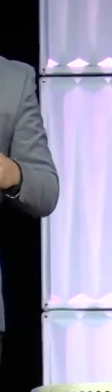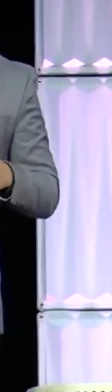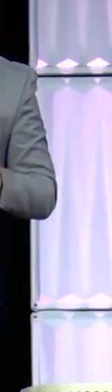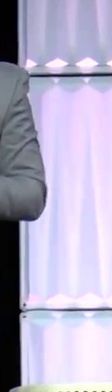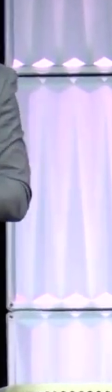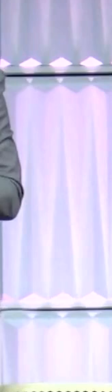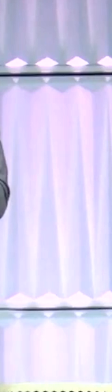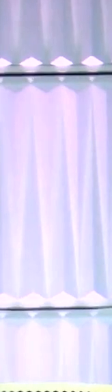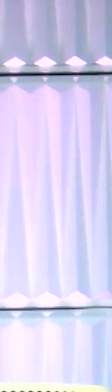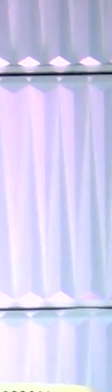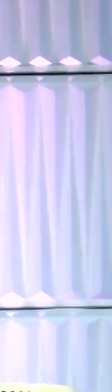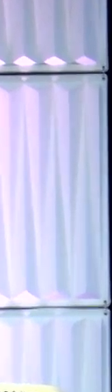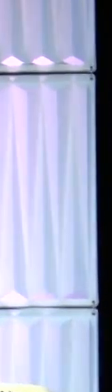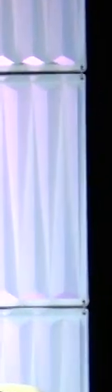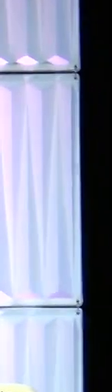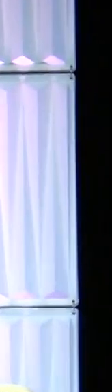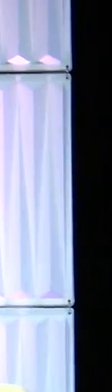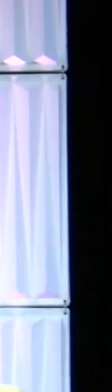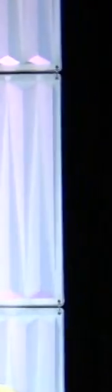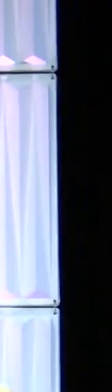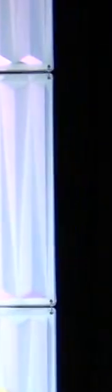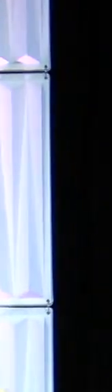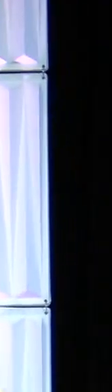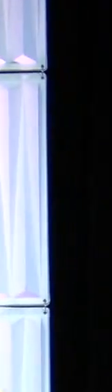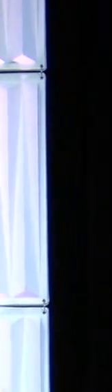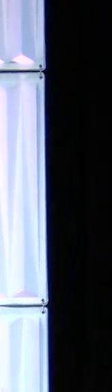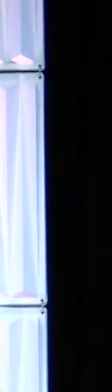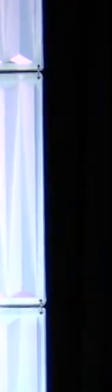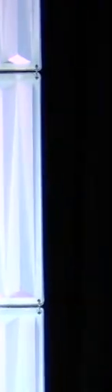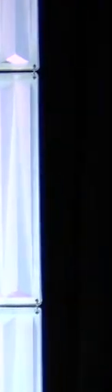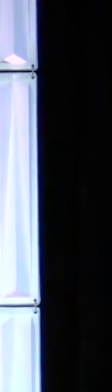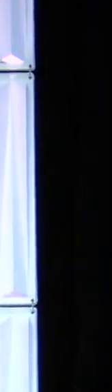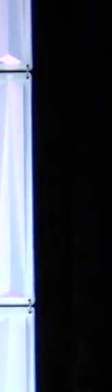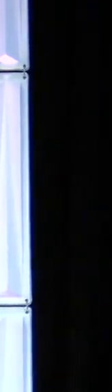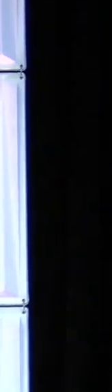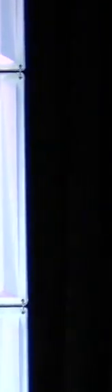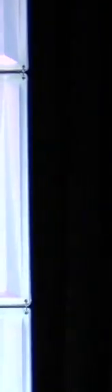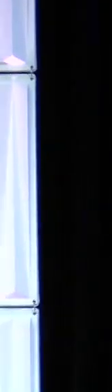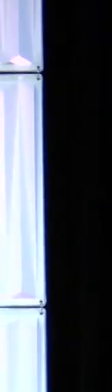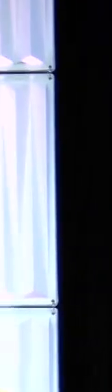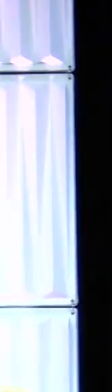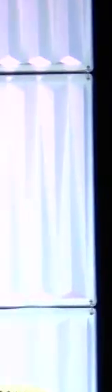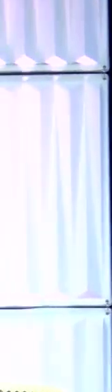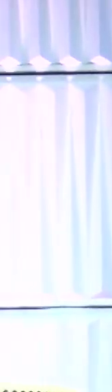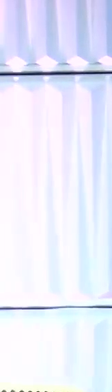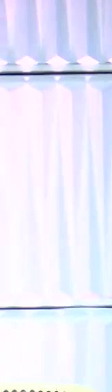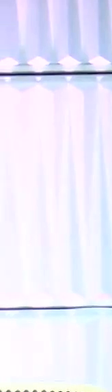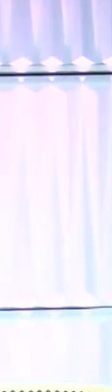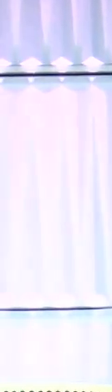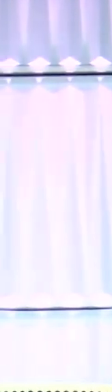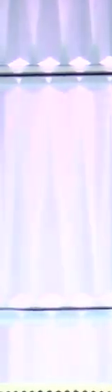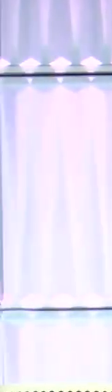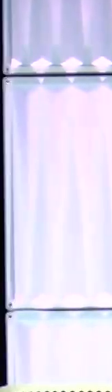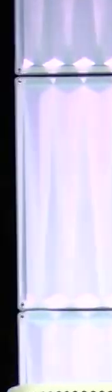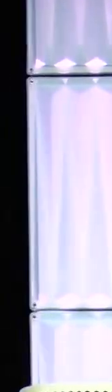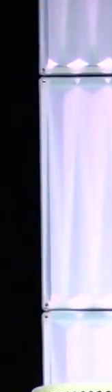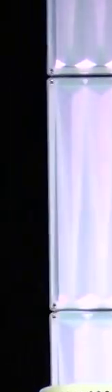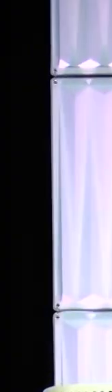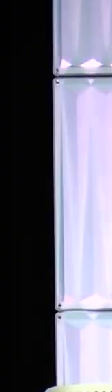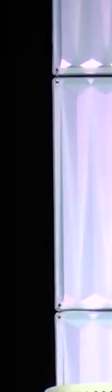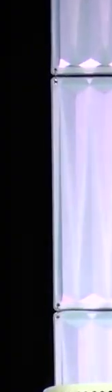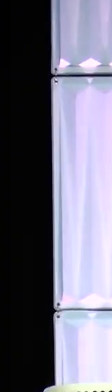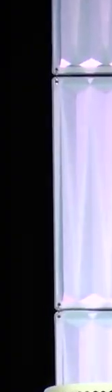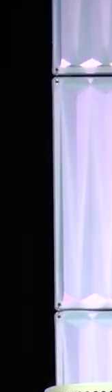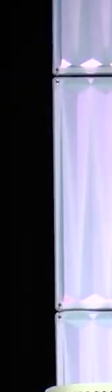needed to meet Sammy. He was one of the leaders from Stockton, California, a Latina, deeply impoverished community. He